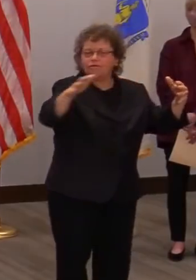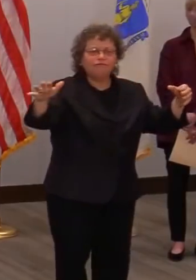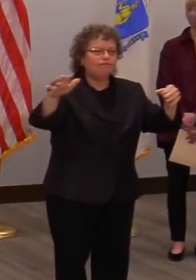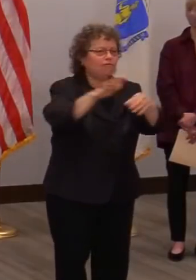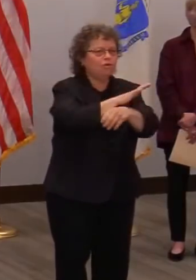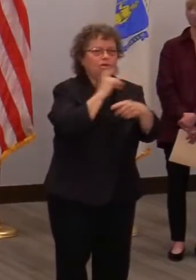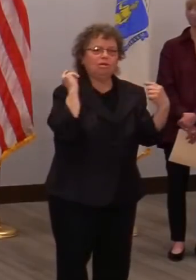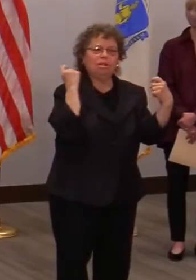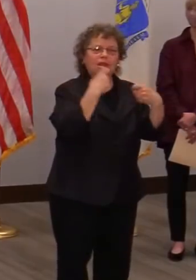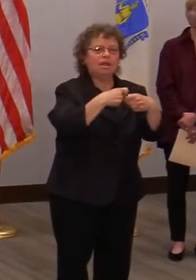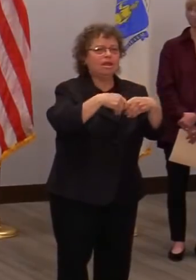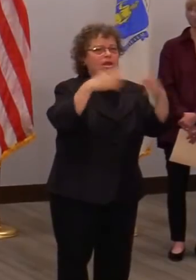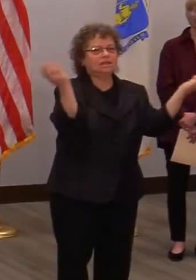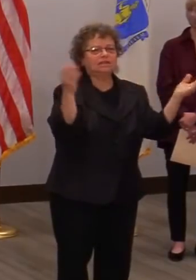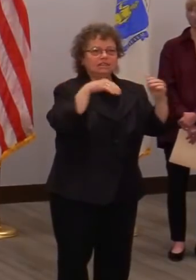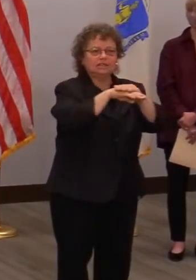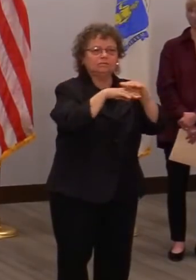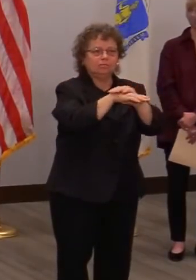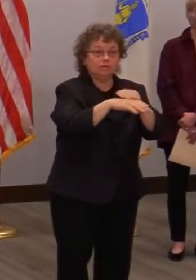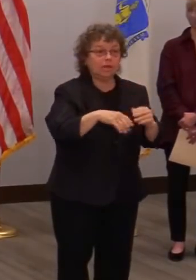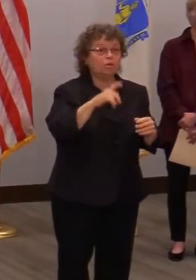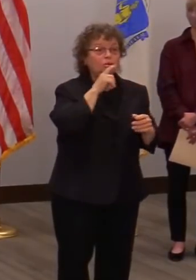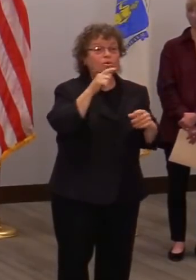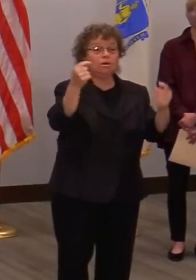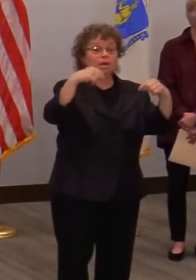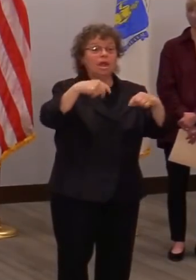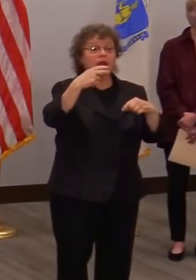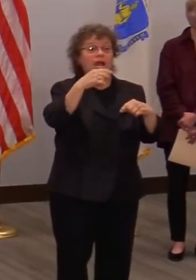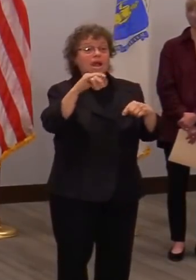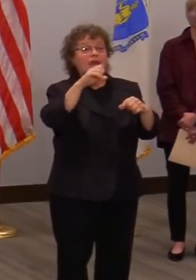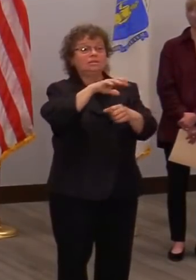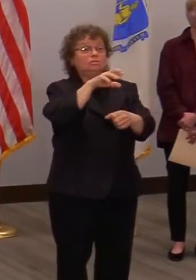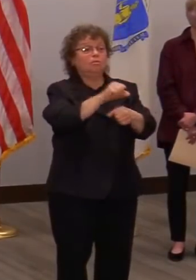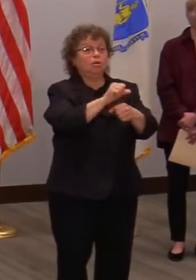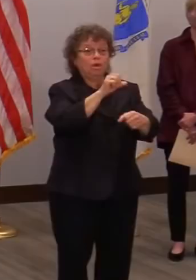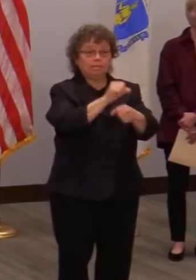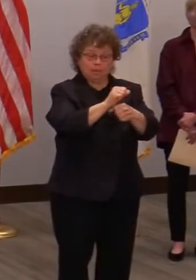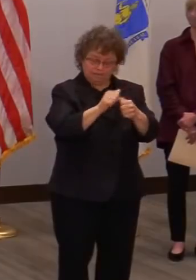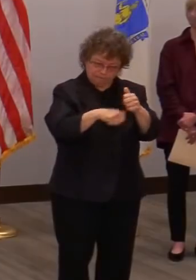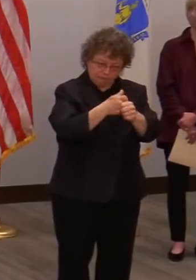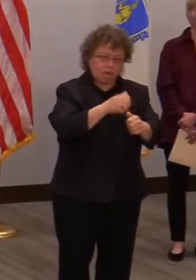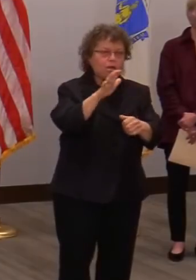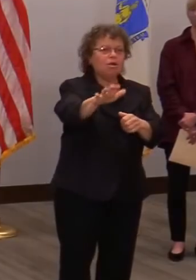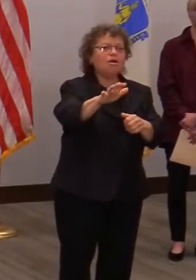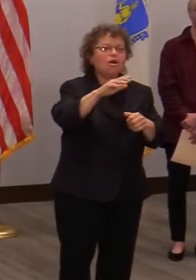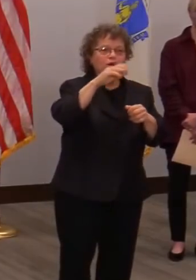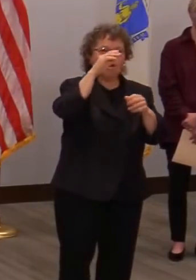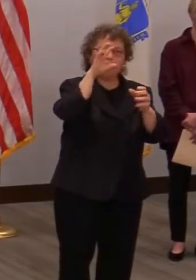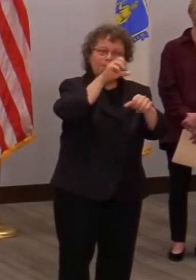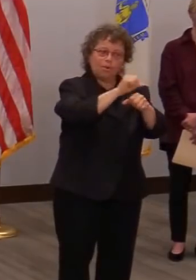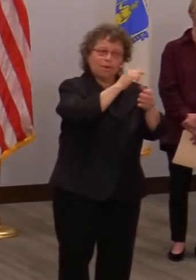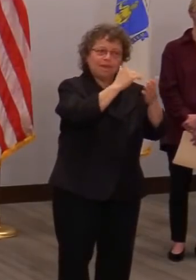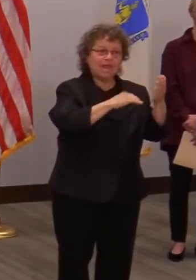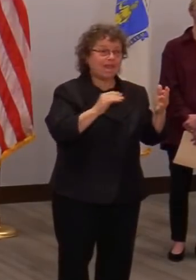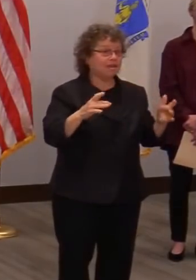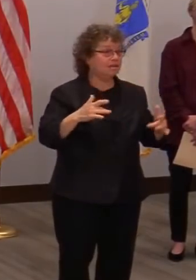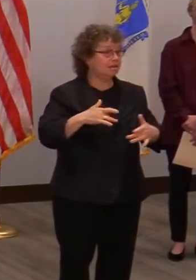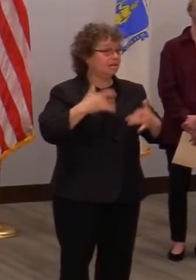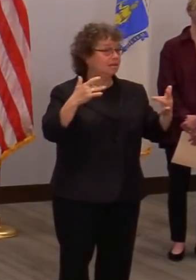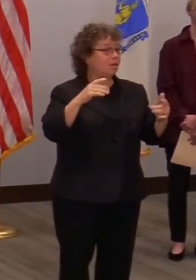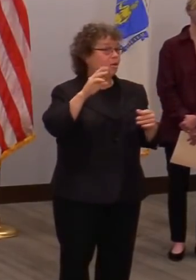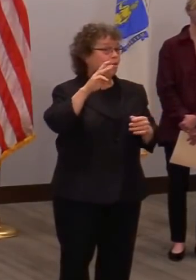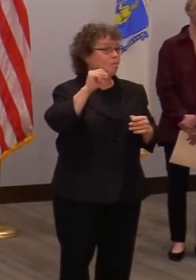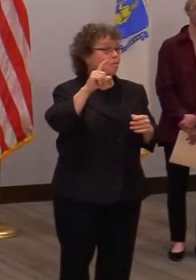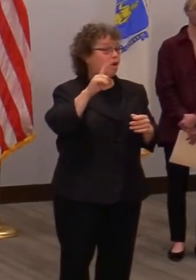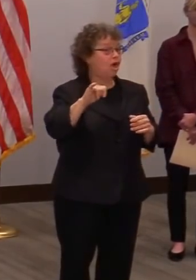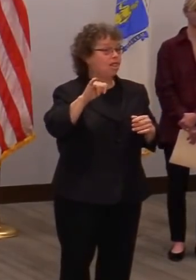second doses scheduled for the Hynes will have their appointments honored, and you may have the extra bonus of getting a glimpse of Wally the Green